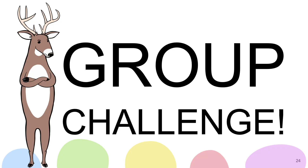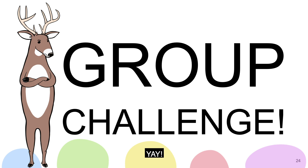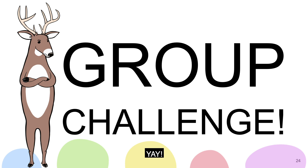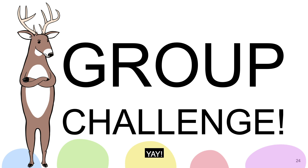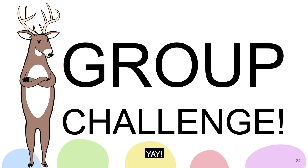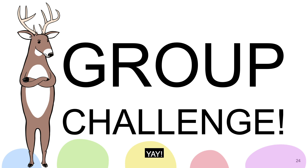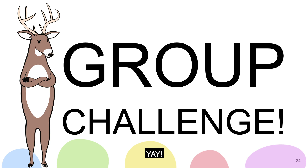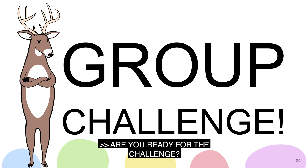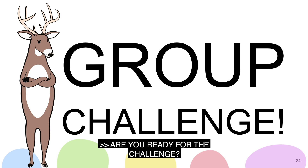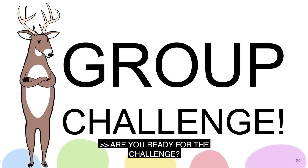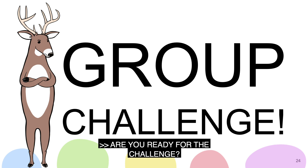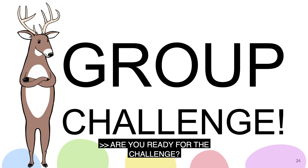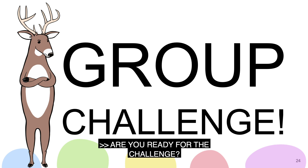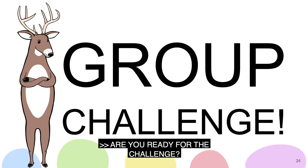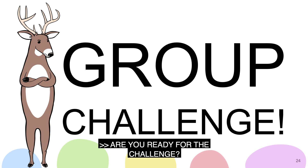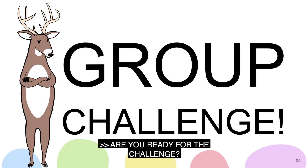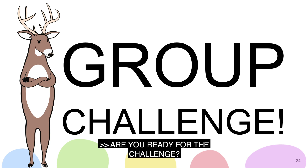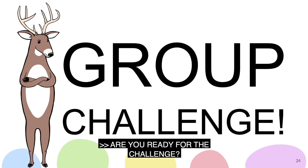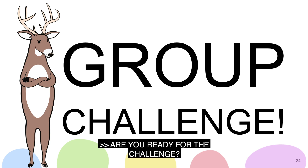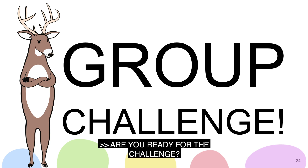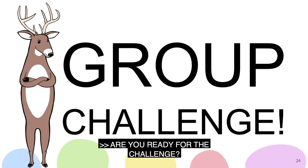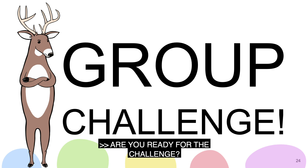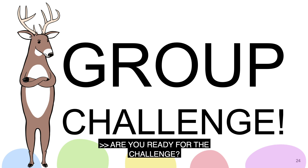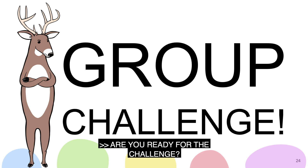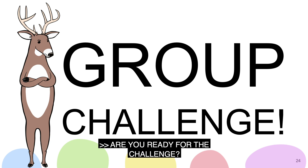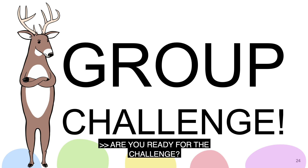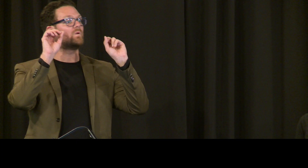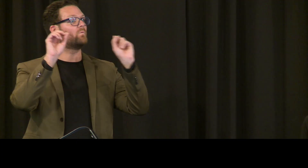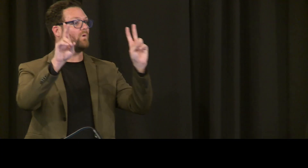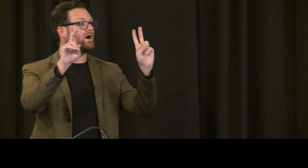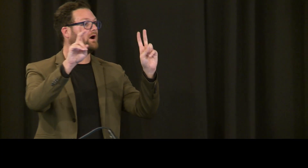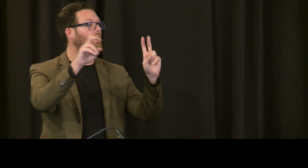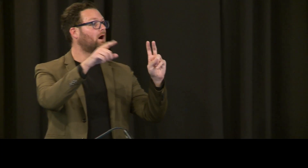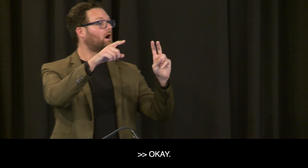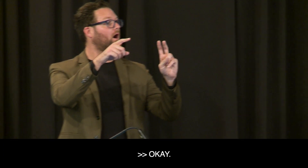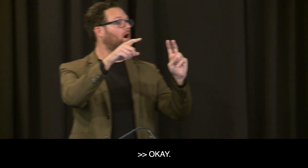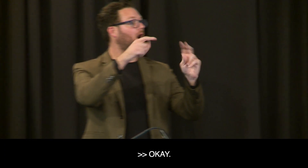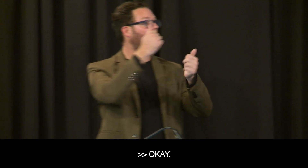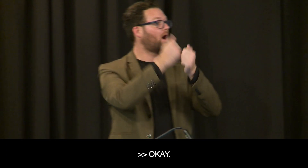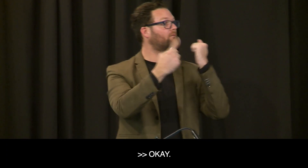Yeah! Are you ready for the challenge? Okay.